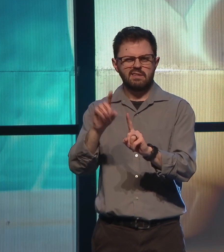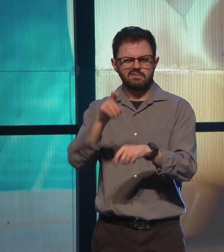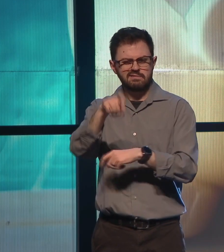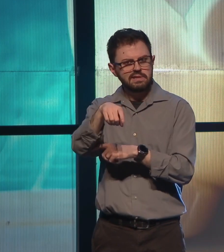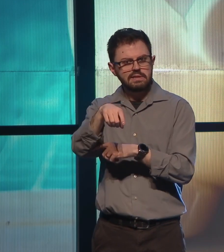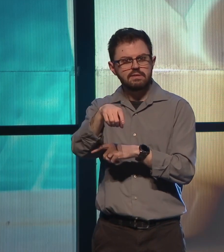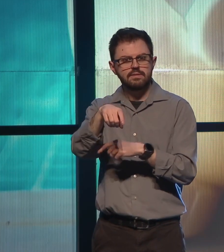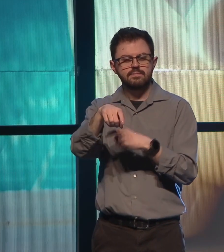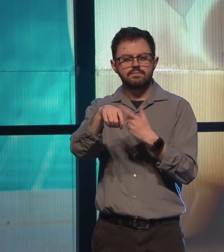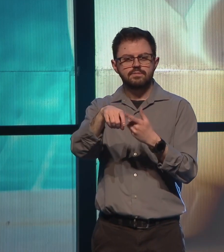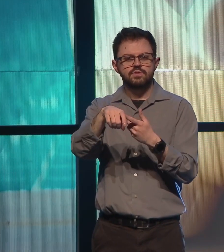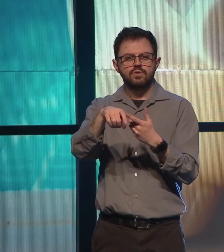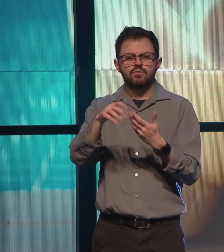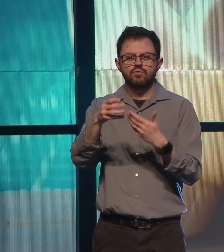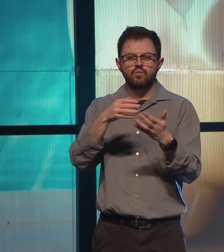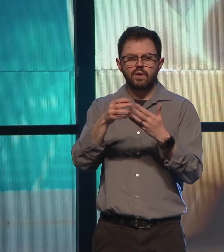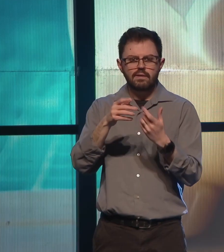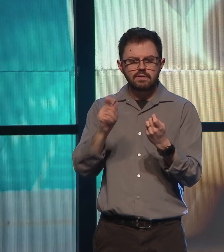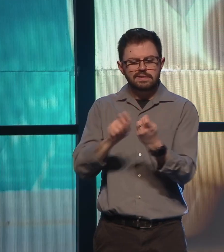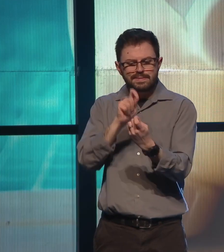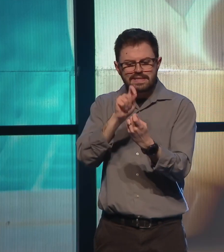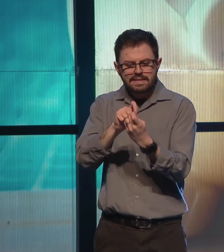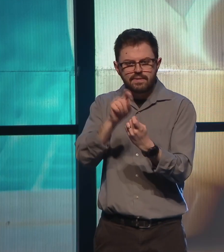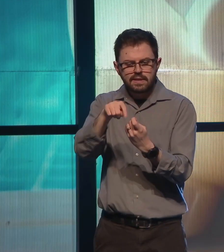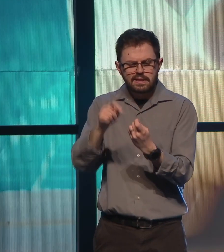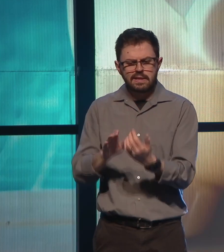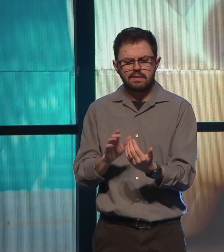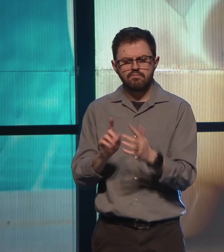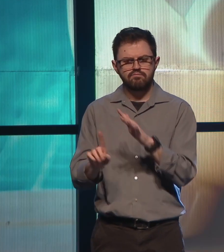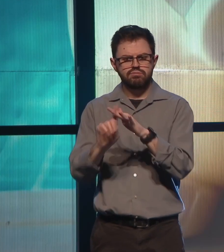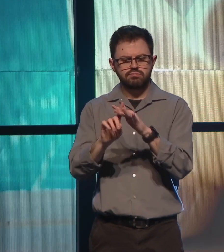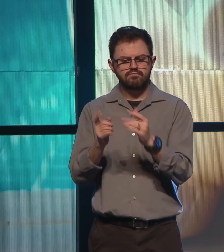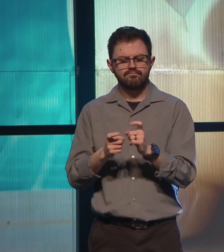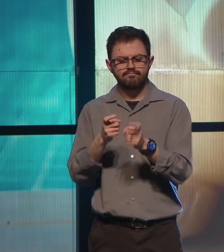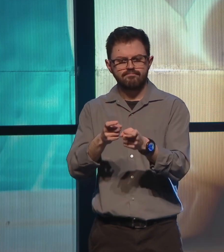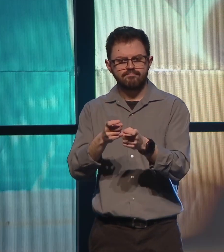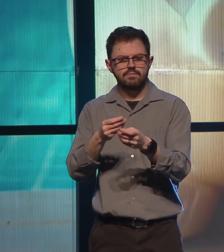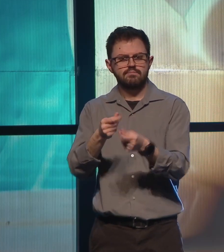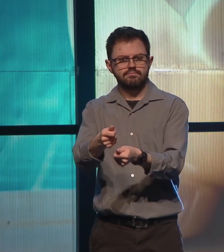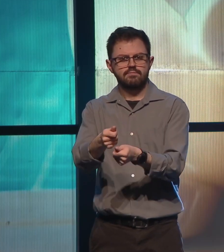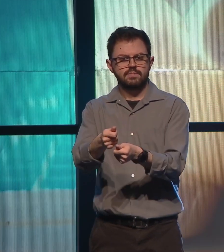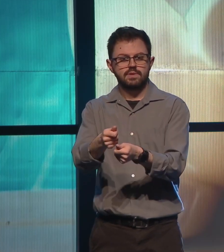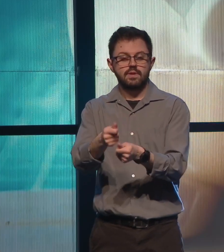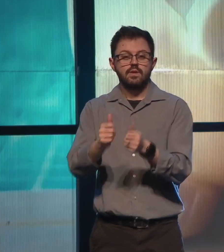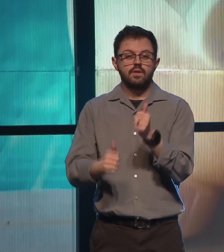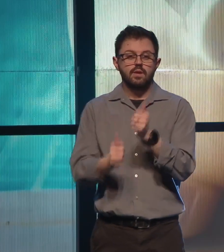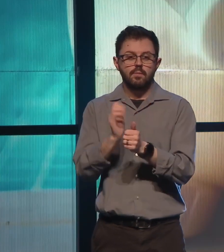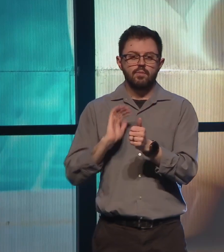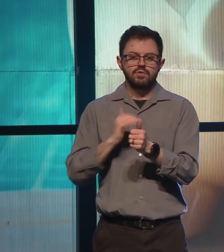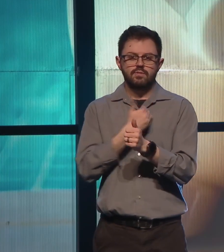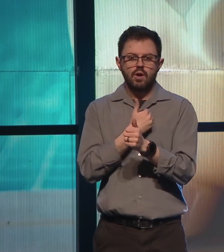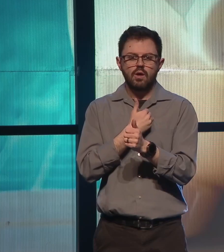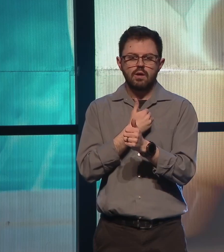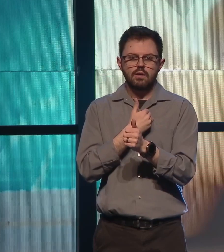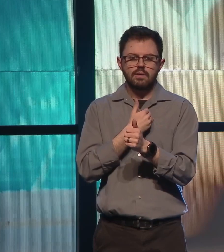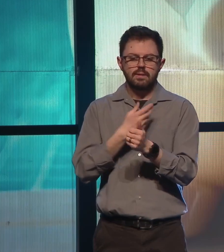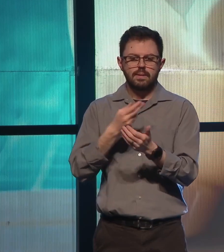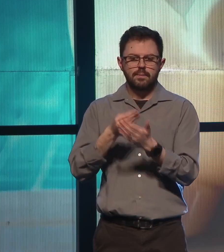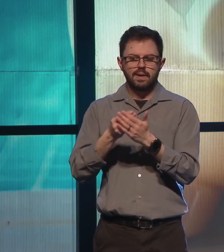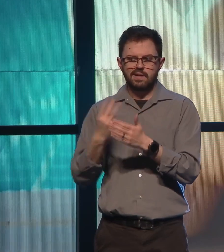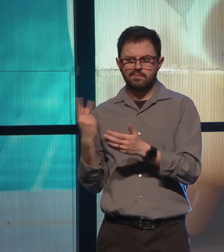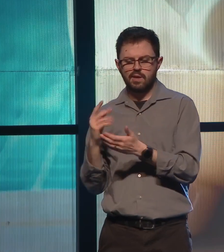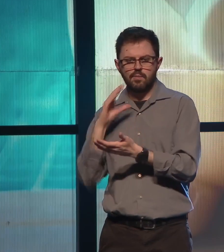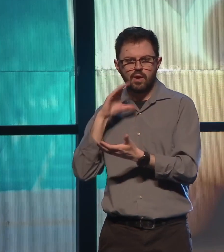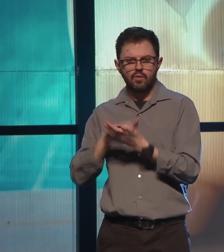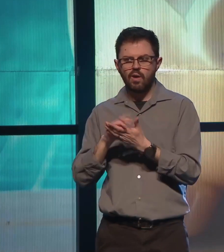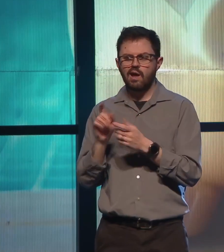so for us as a family, we give primarily the majority of our need money goes to our Partners in Hope strategy,